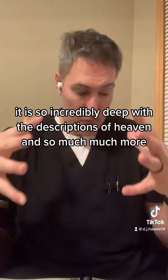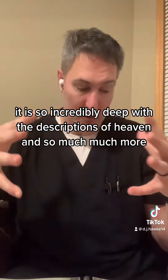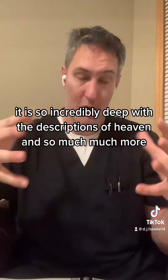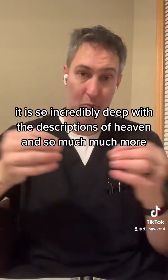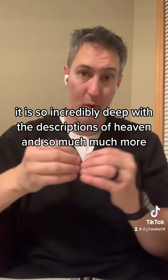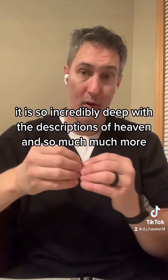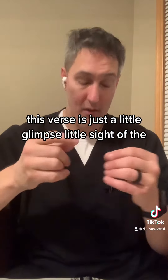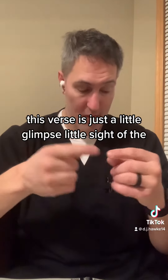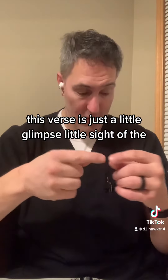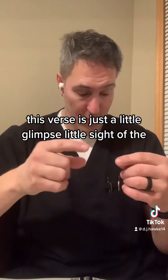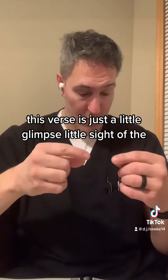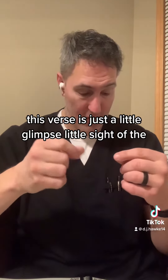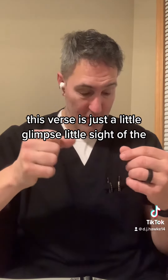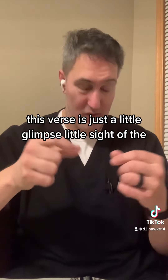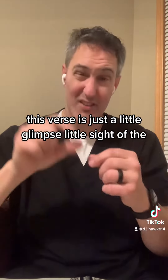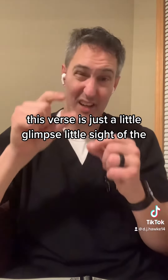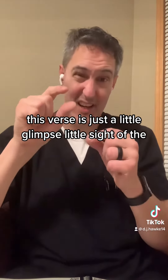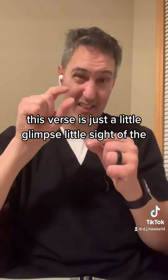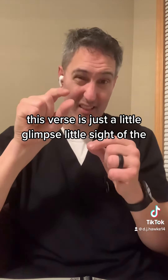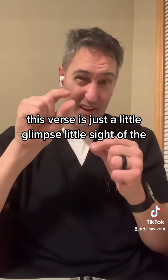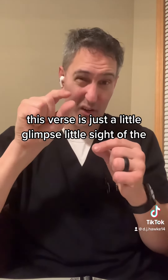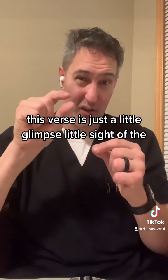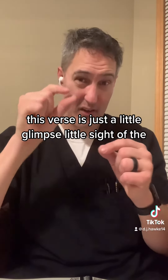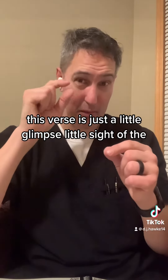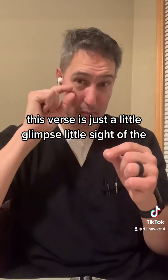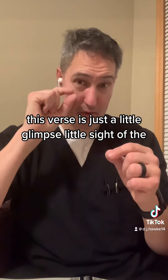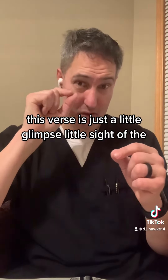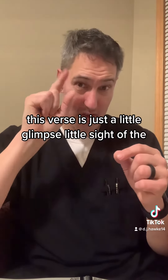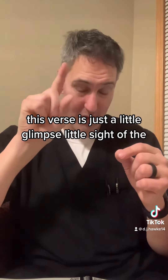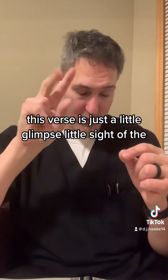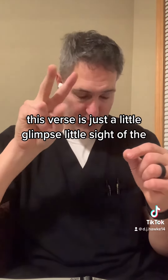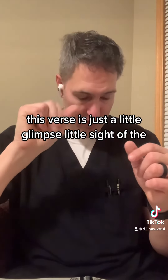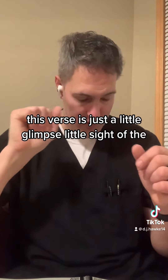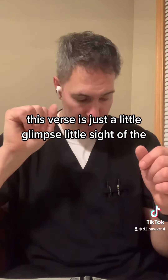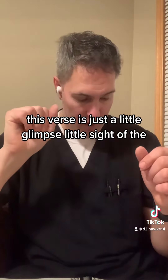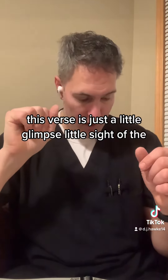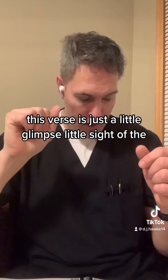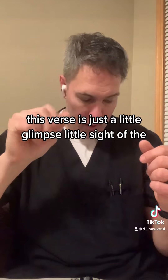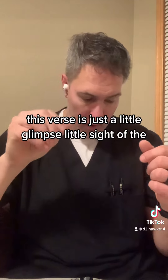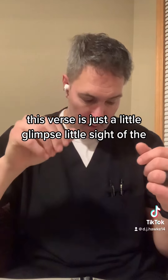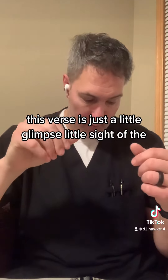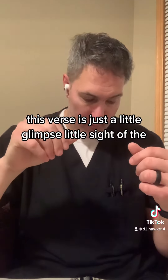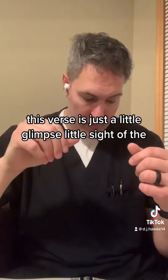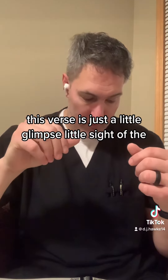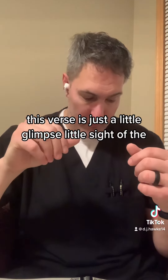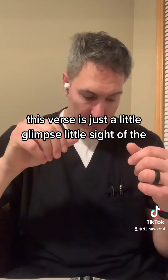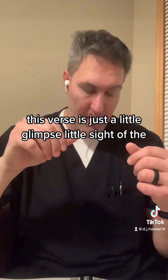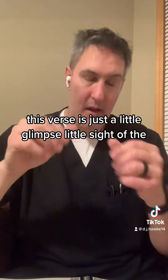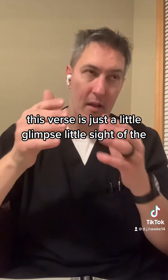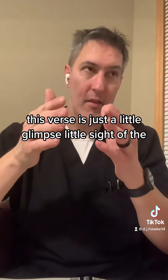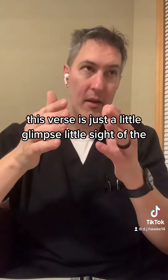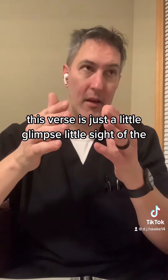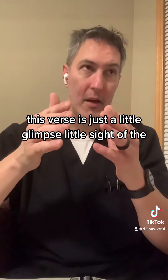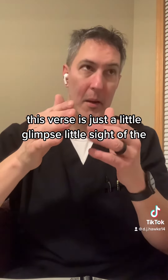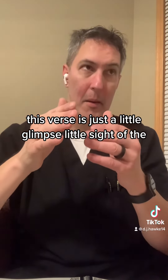much more. This verse is just a little glimpse, little sight of the